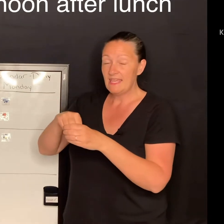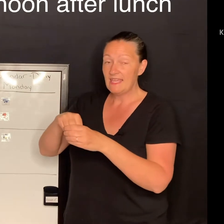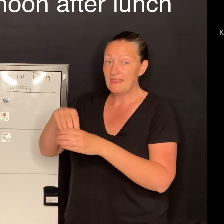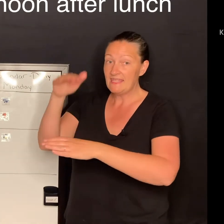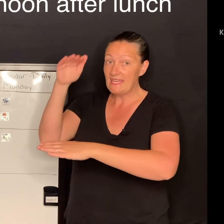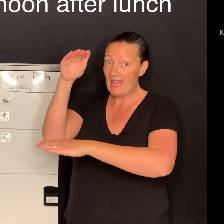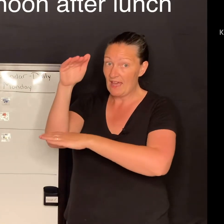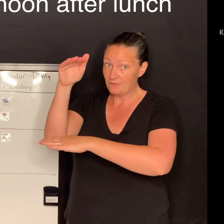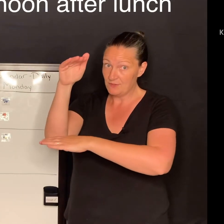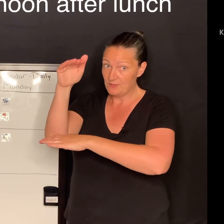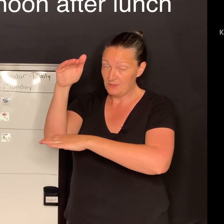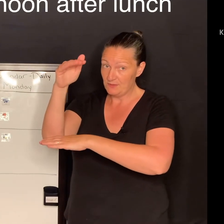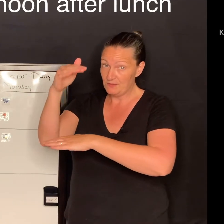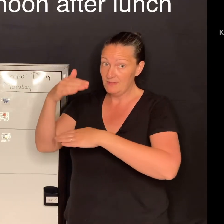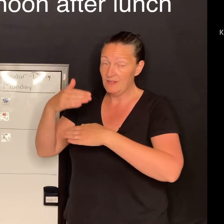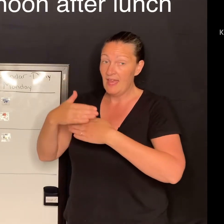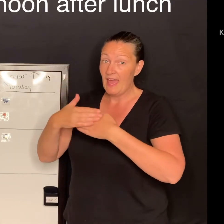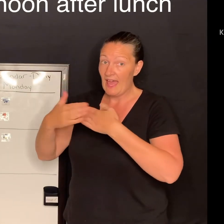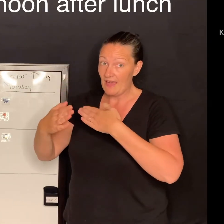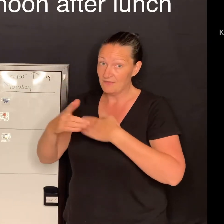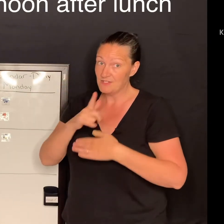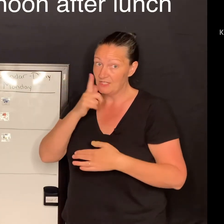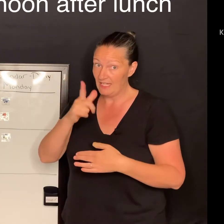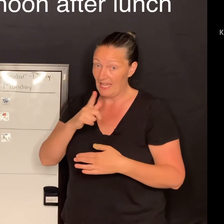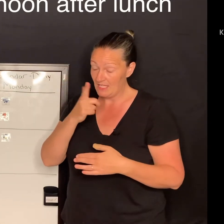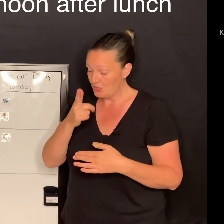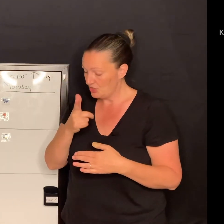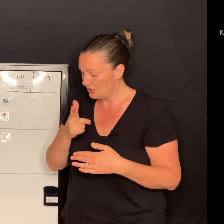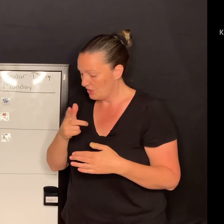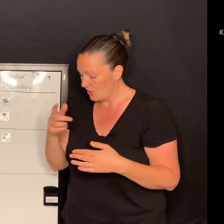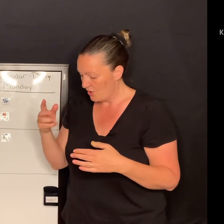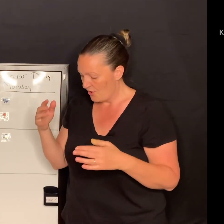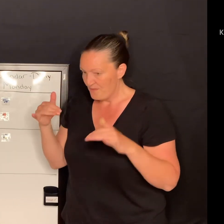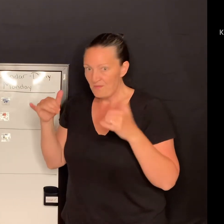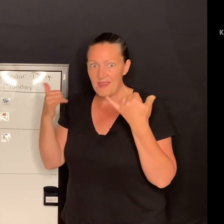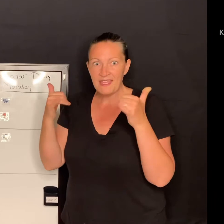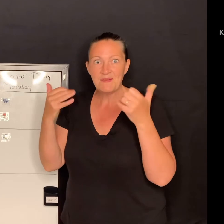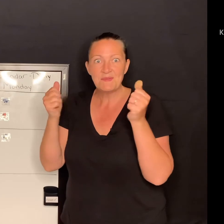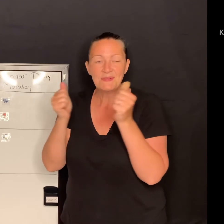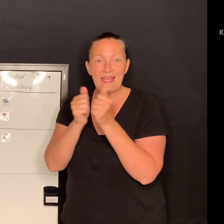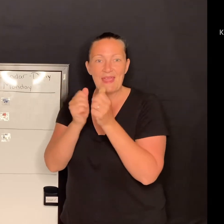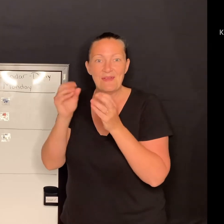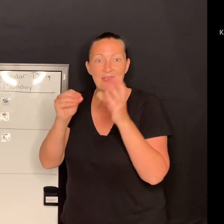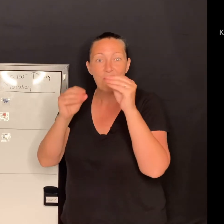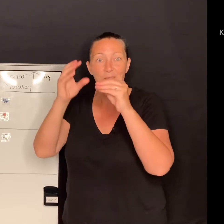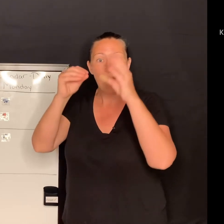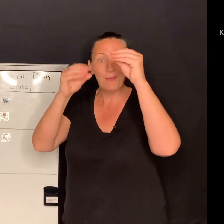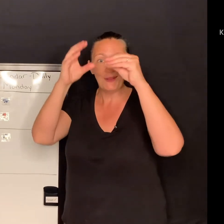In the afternoon, after lunch, we can play with